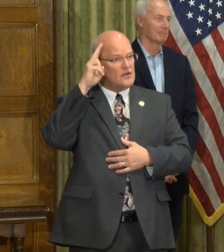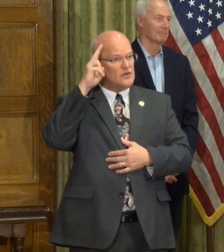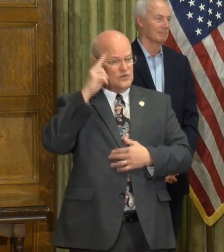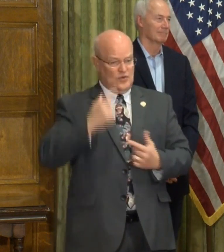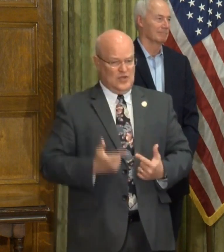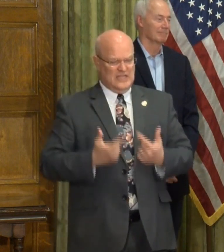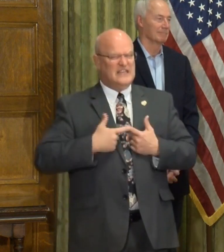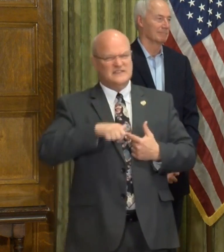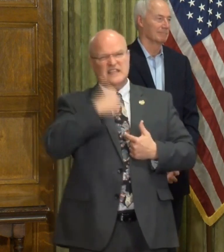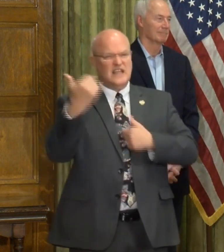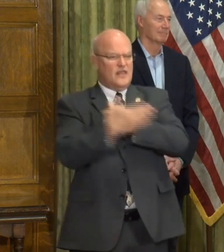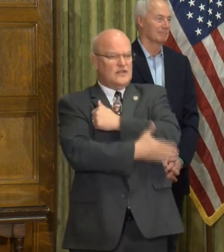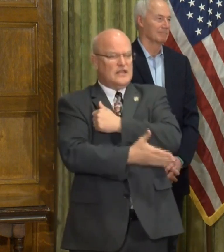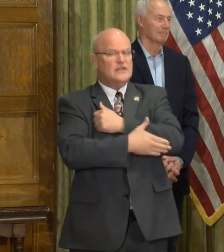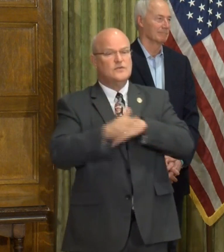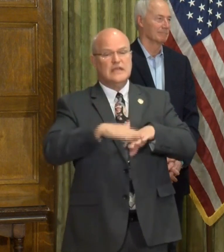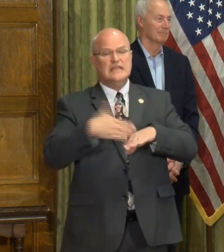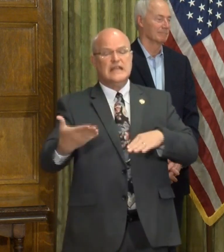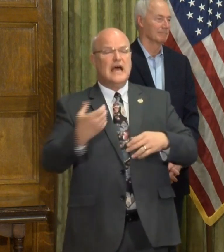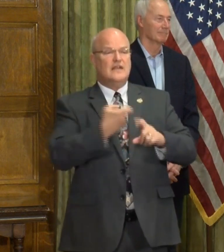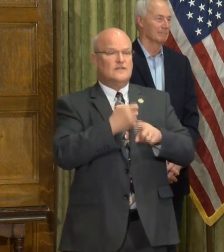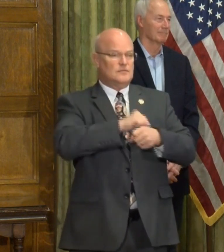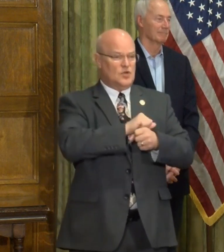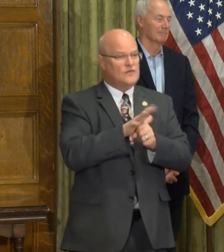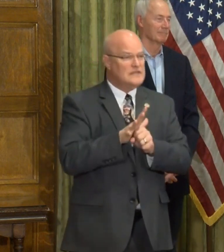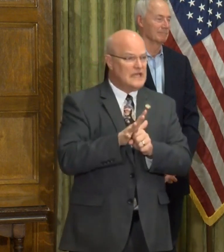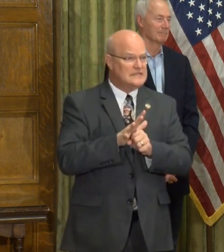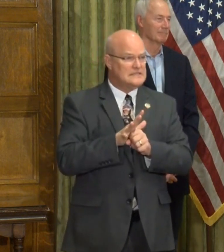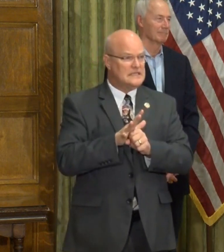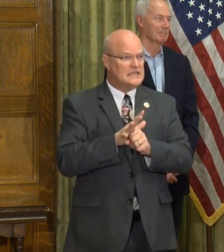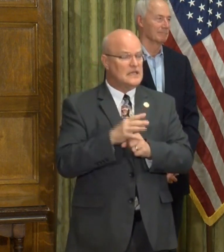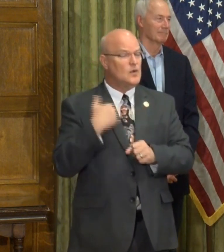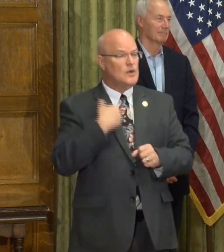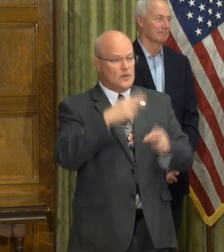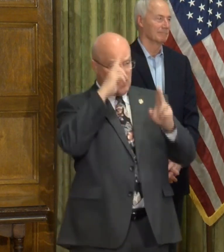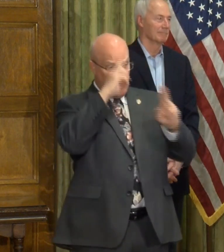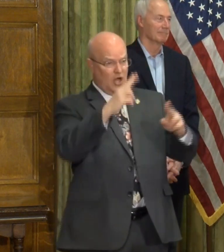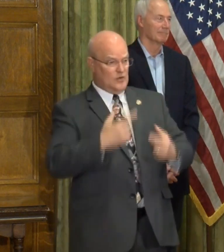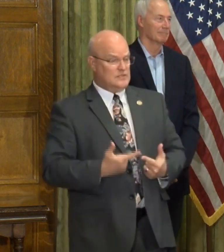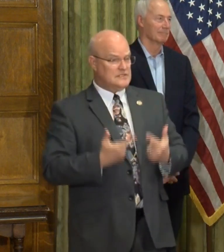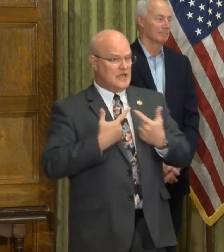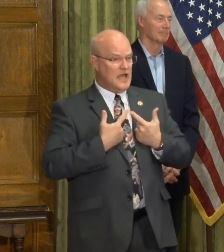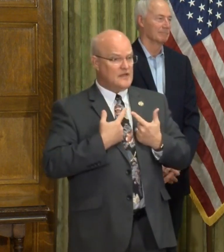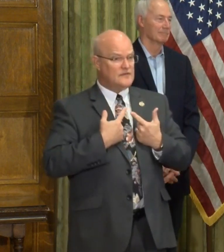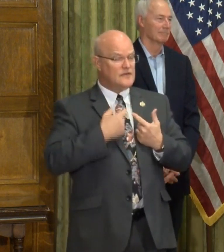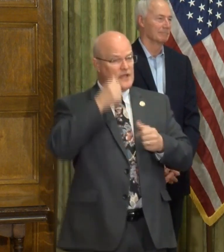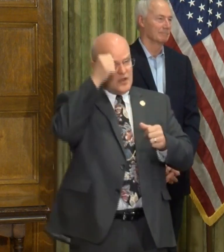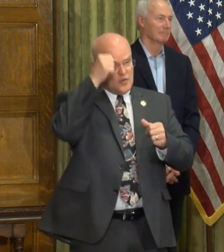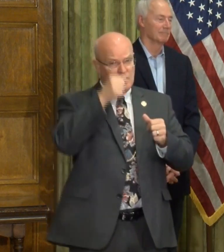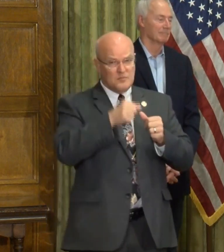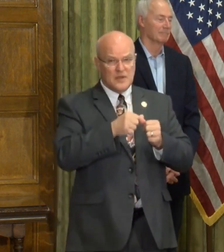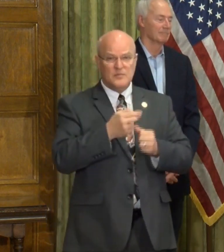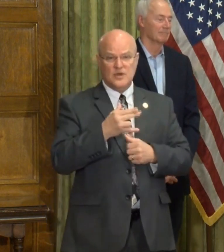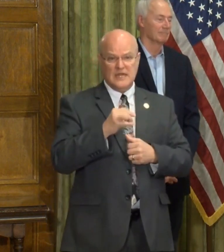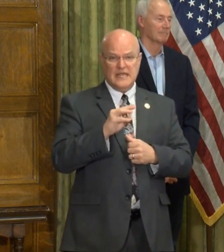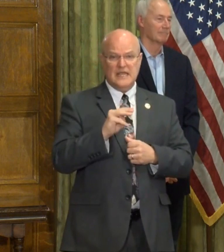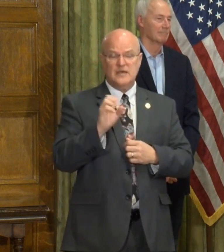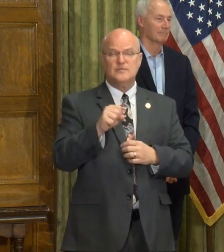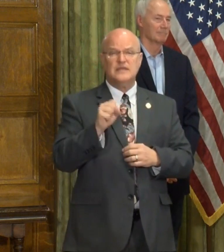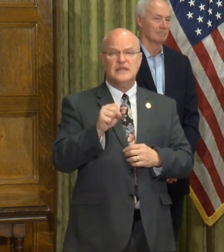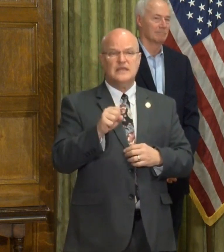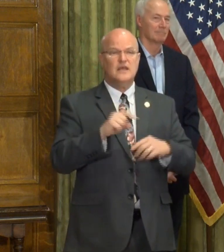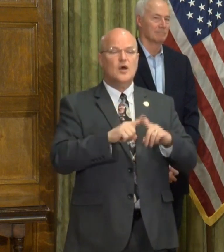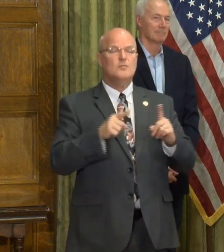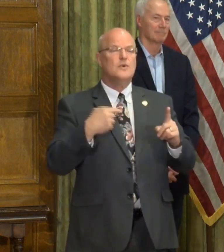uncle, who lives in another country, died from COVID-19. And we want to honor his life, remember